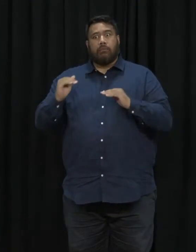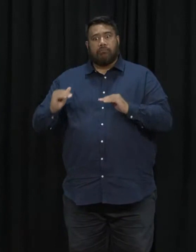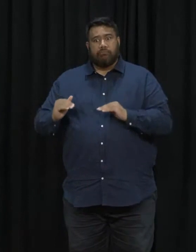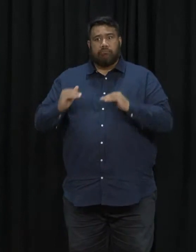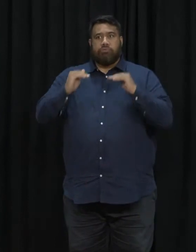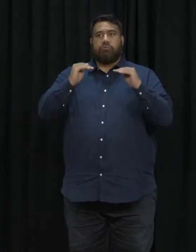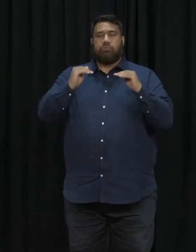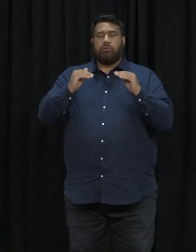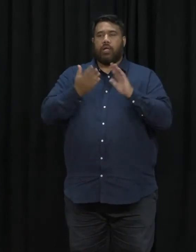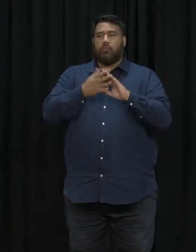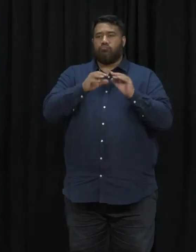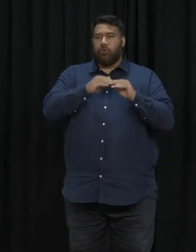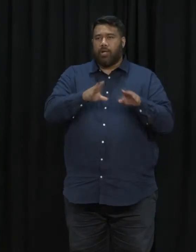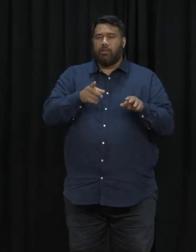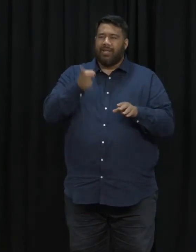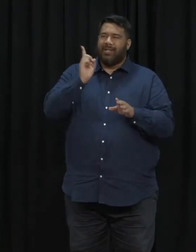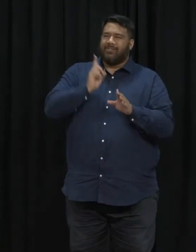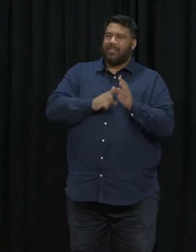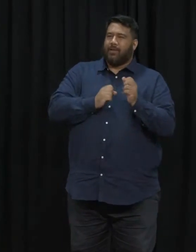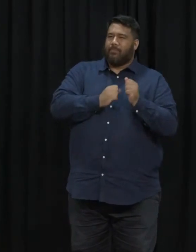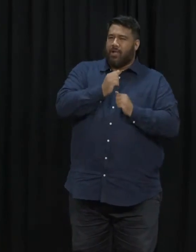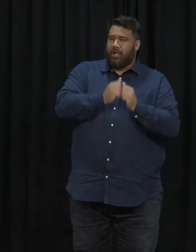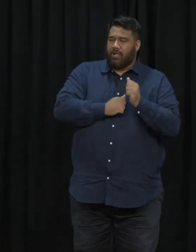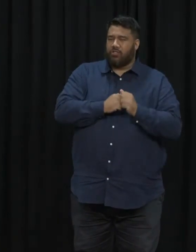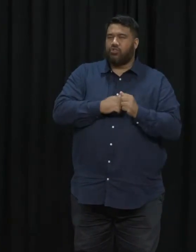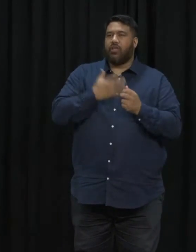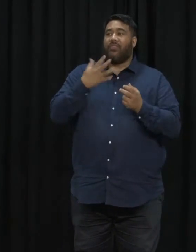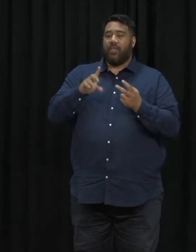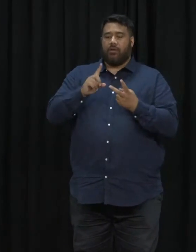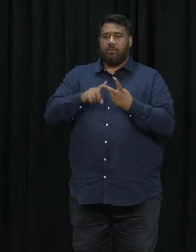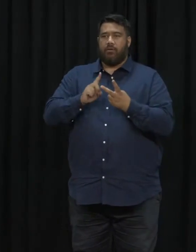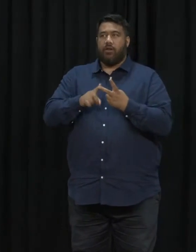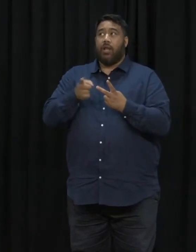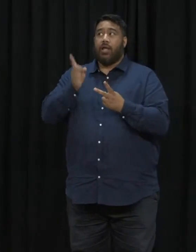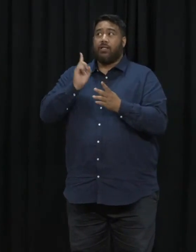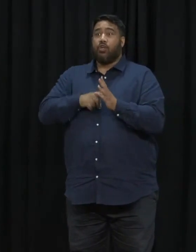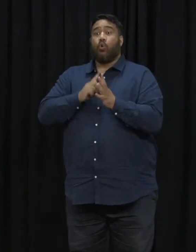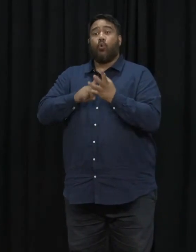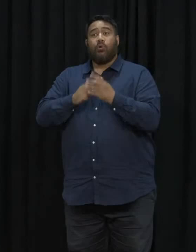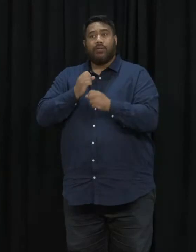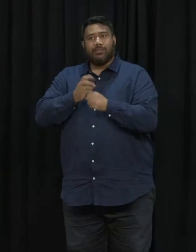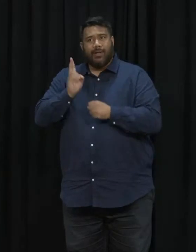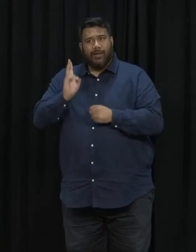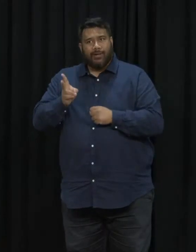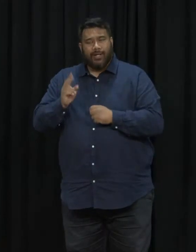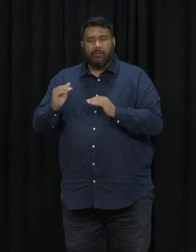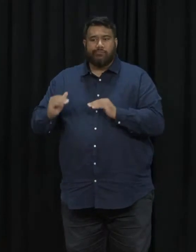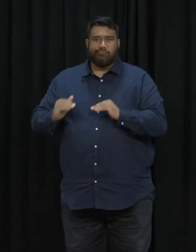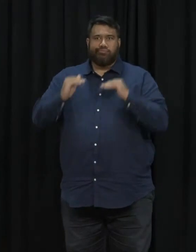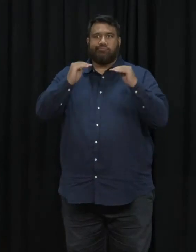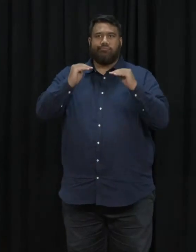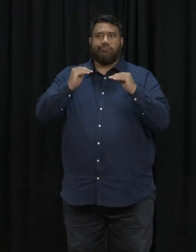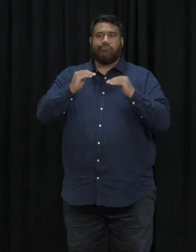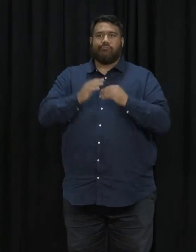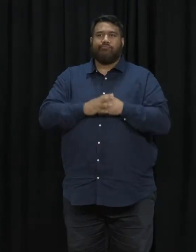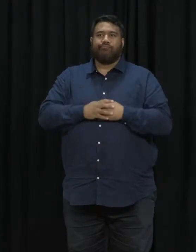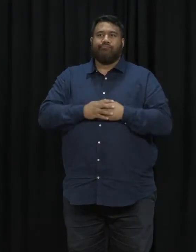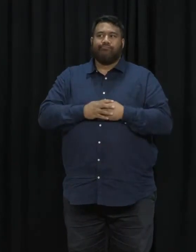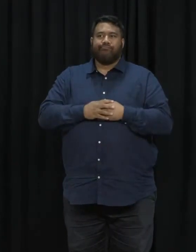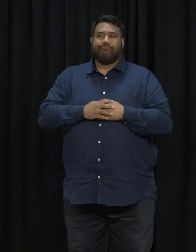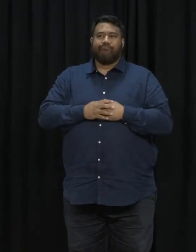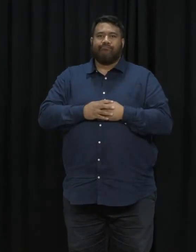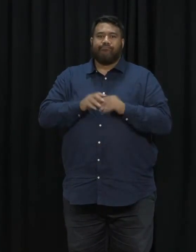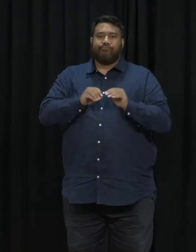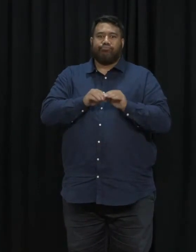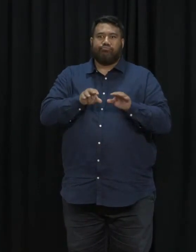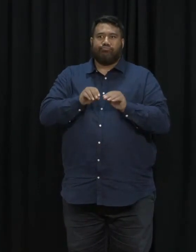in March and April of last year, and again in August of last year, we have had breaches